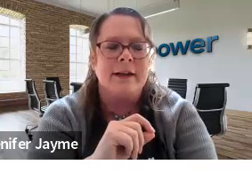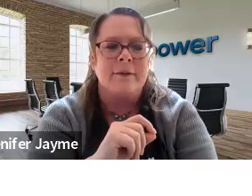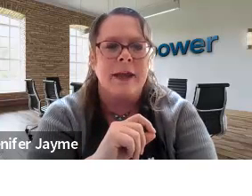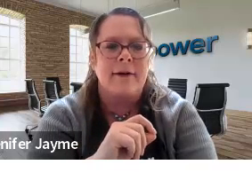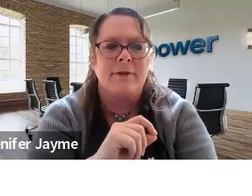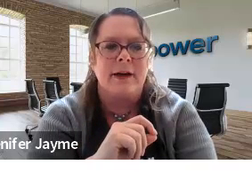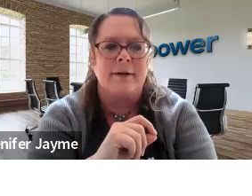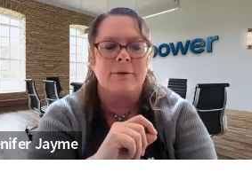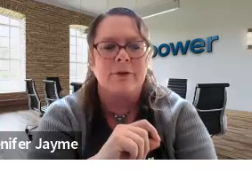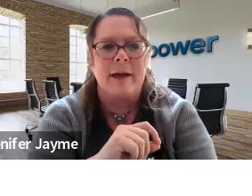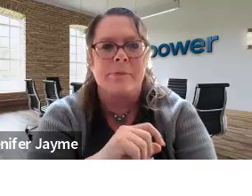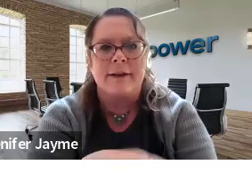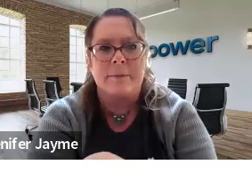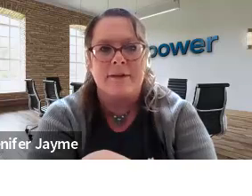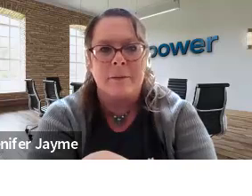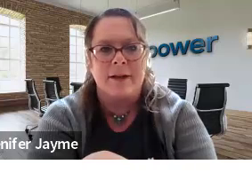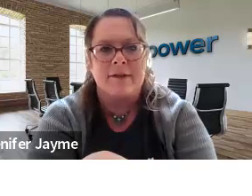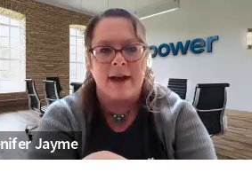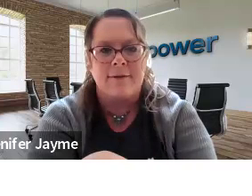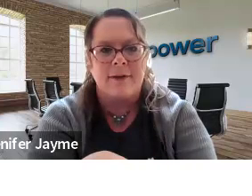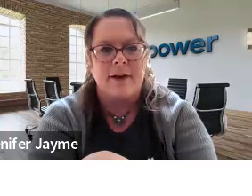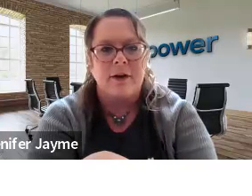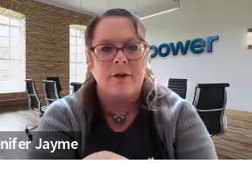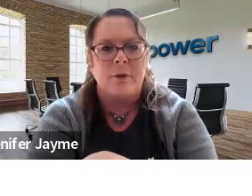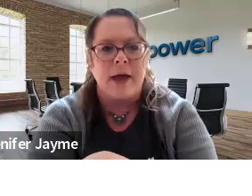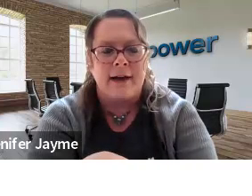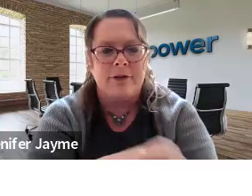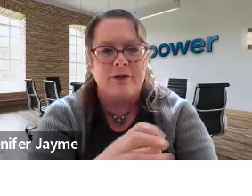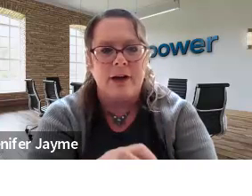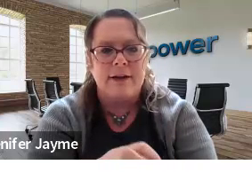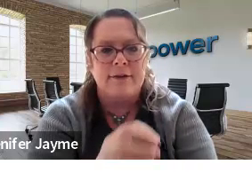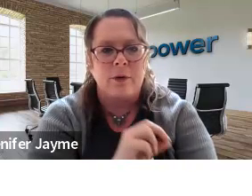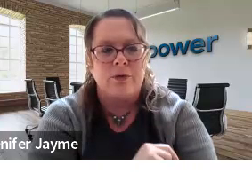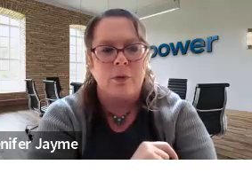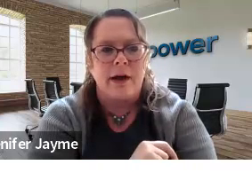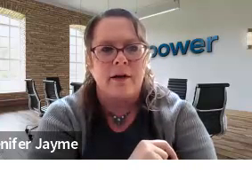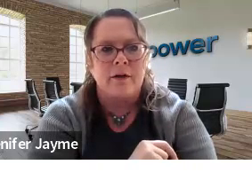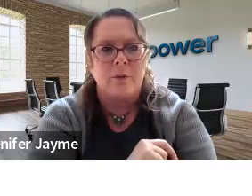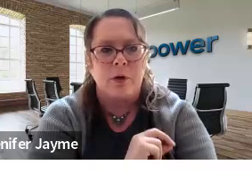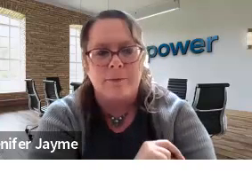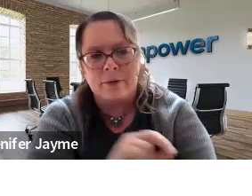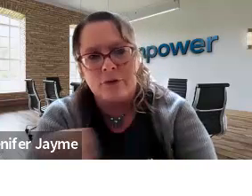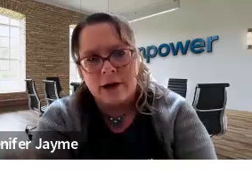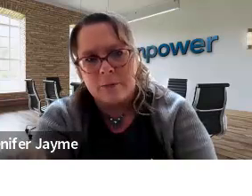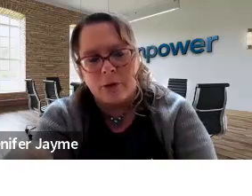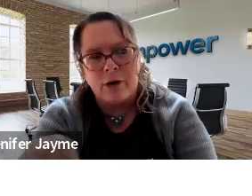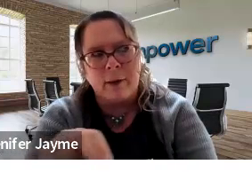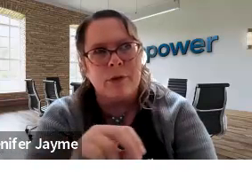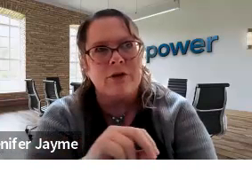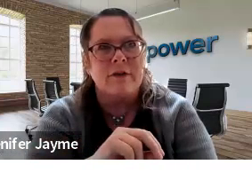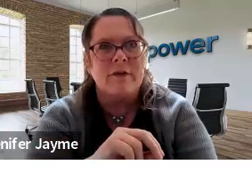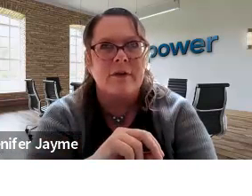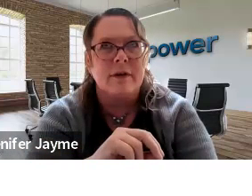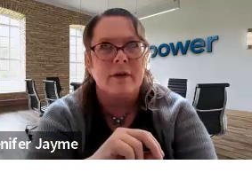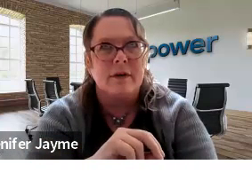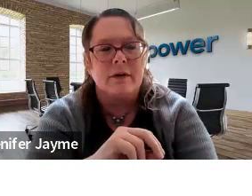little unique is we have a full-time placement team on staff. So after trainees go through our workforce training program,